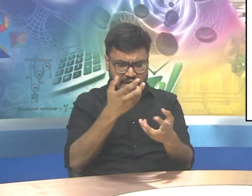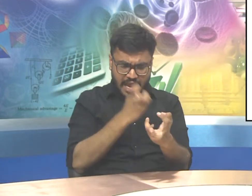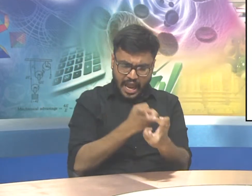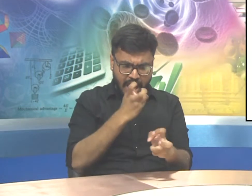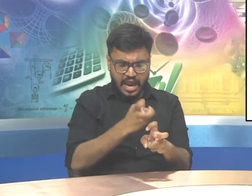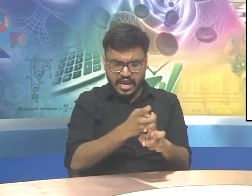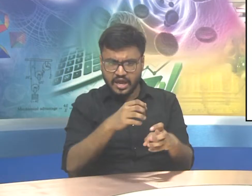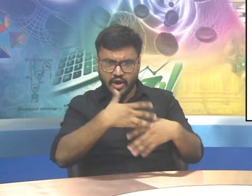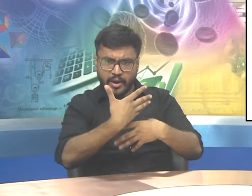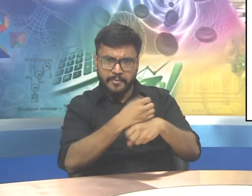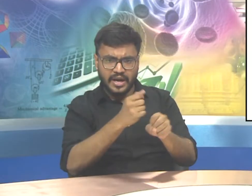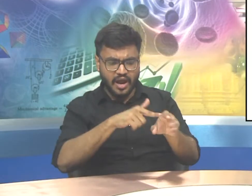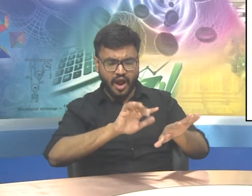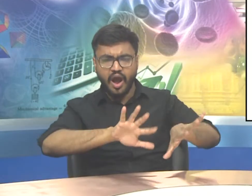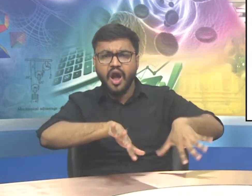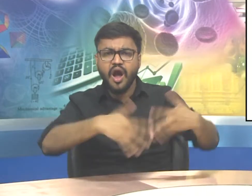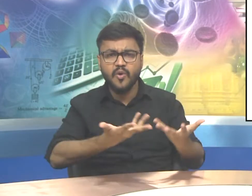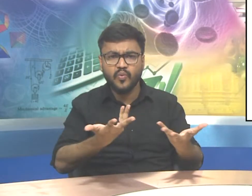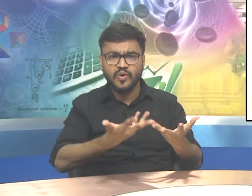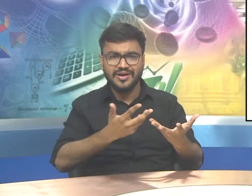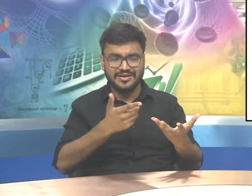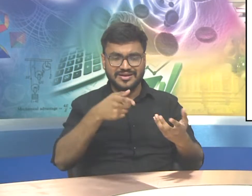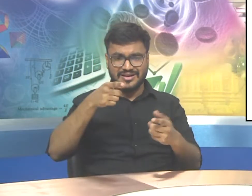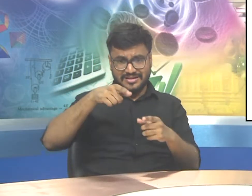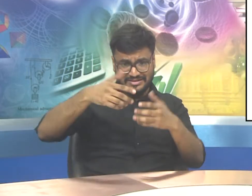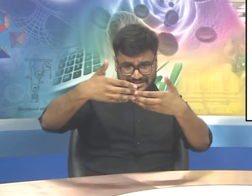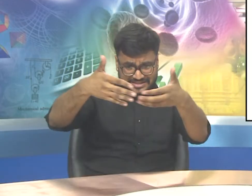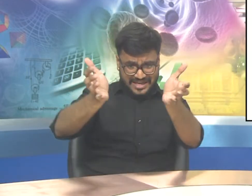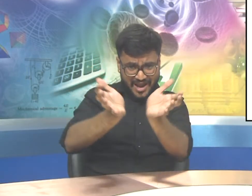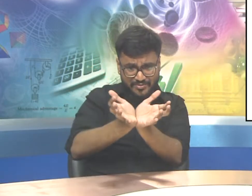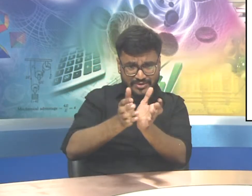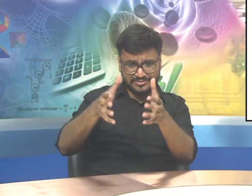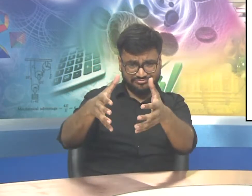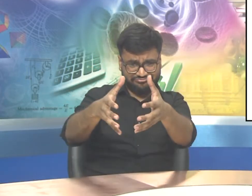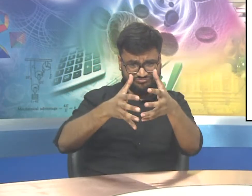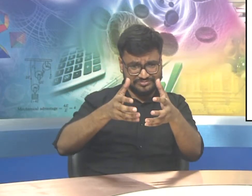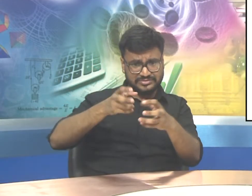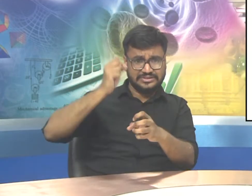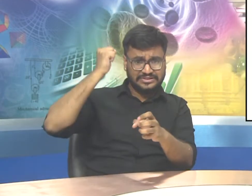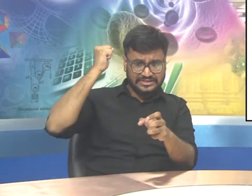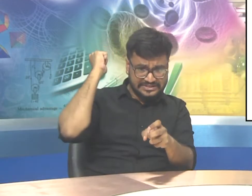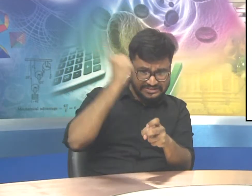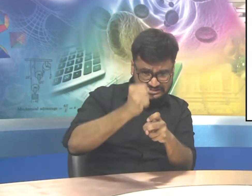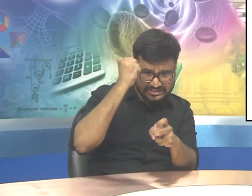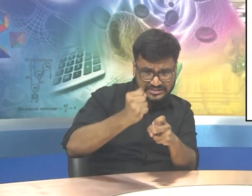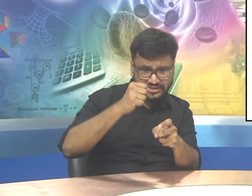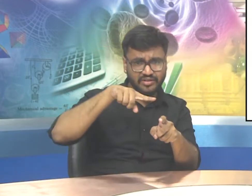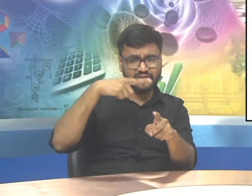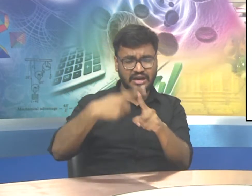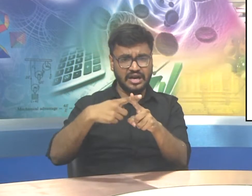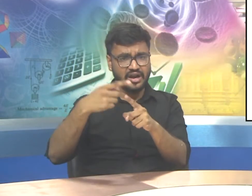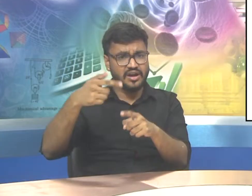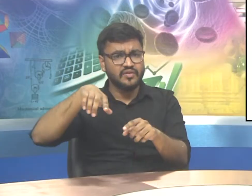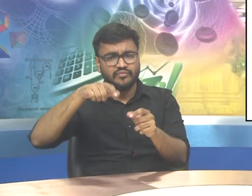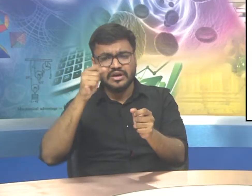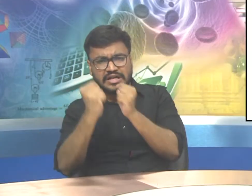study in this lesson various things, like you can understand how primitive